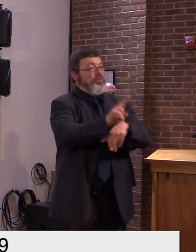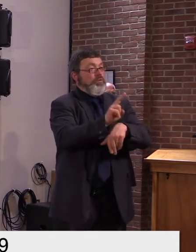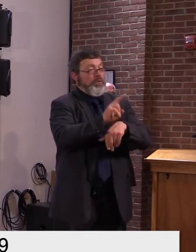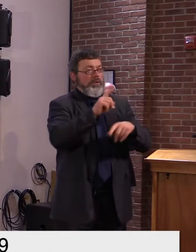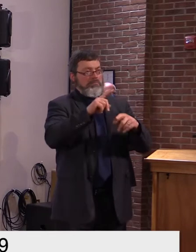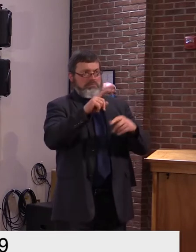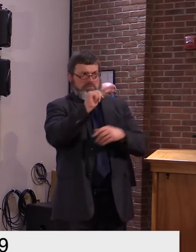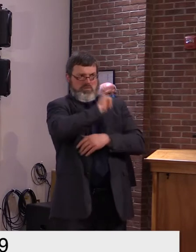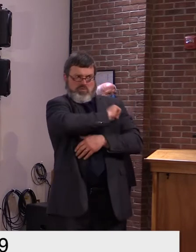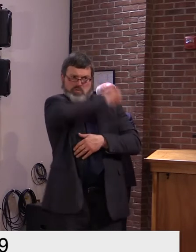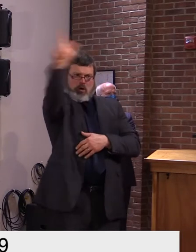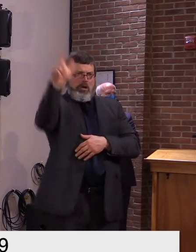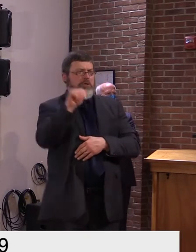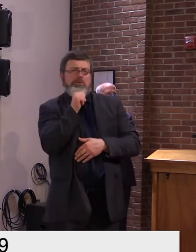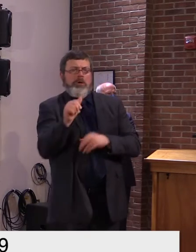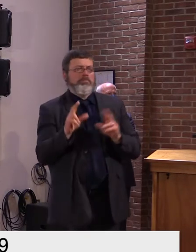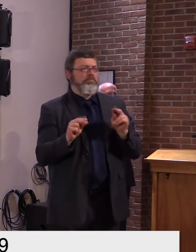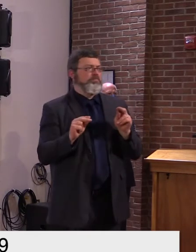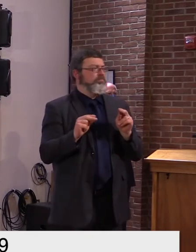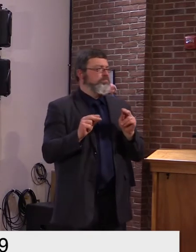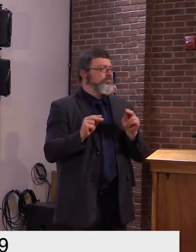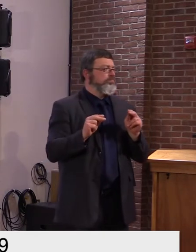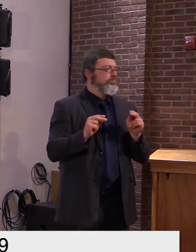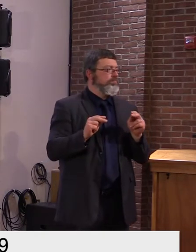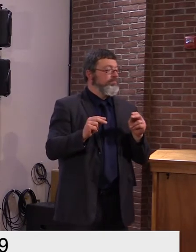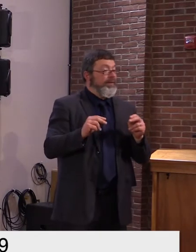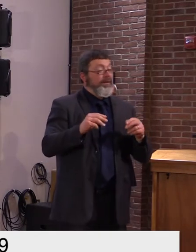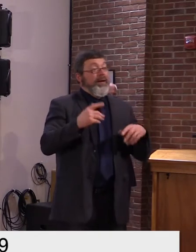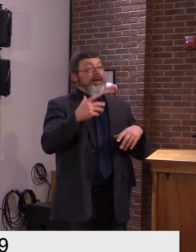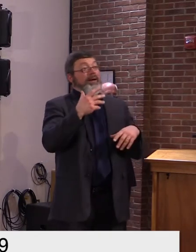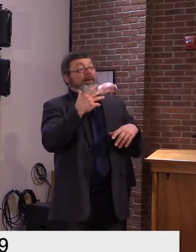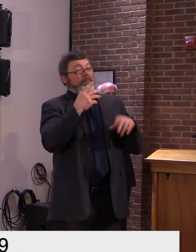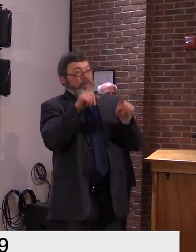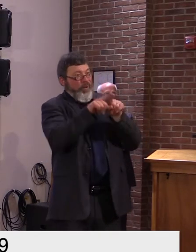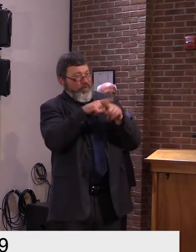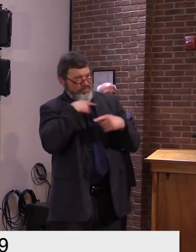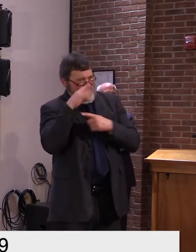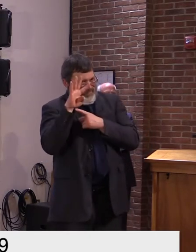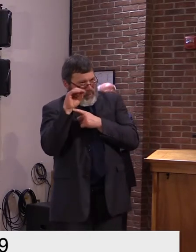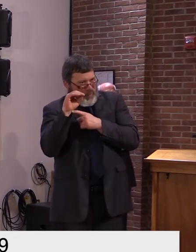any conclusive results about how it did or did not work.